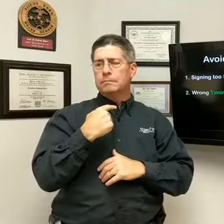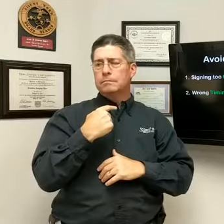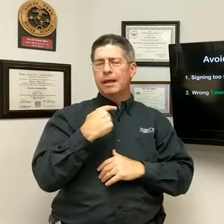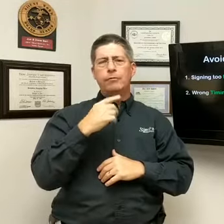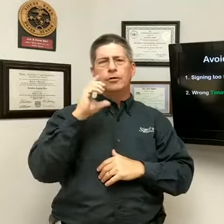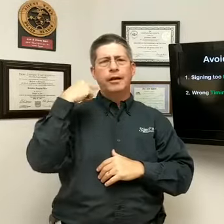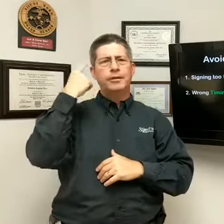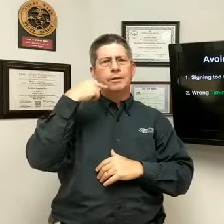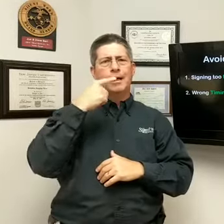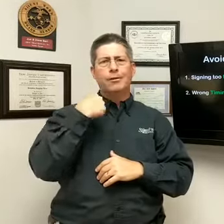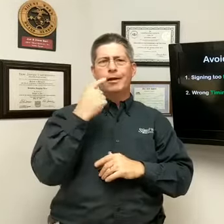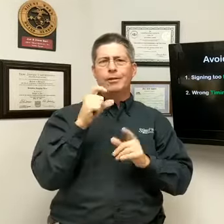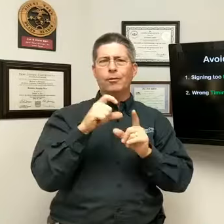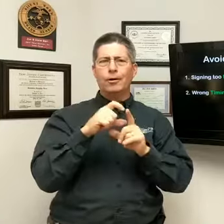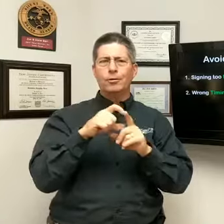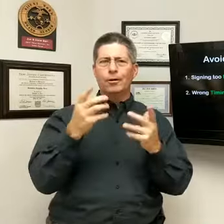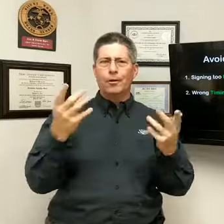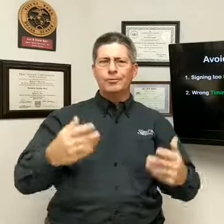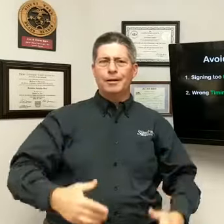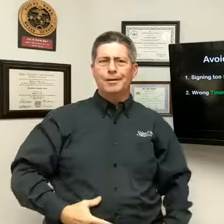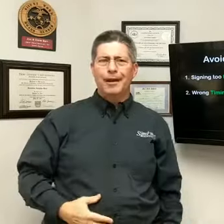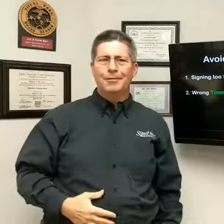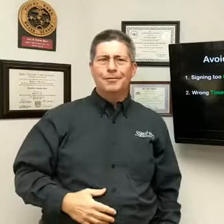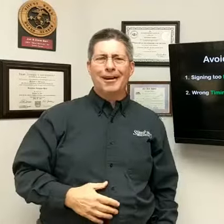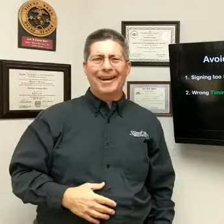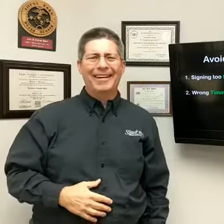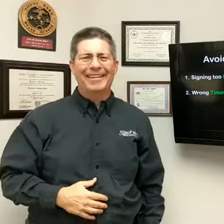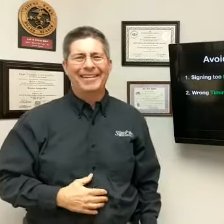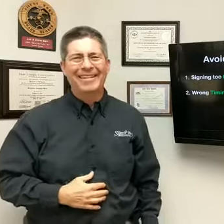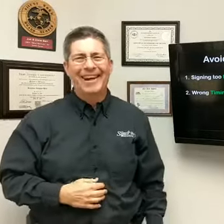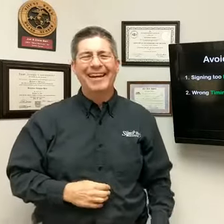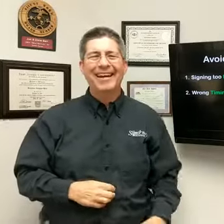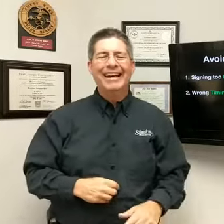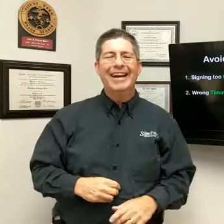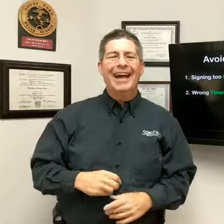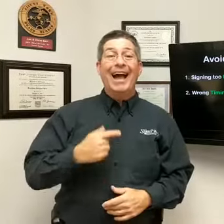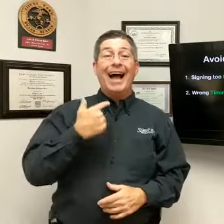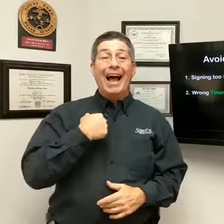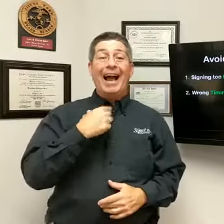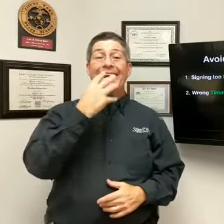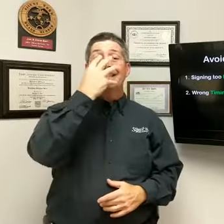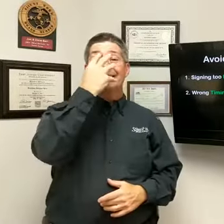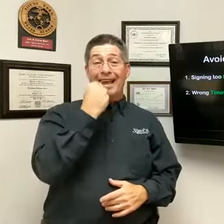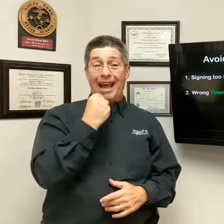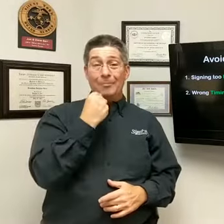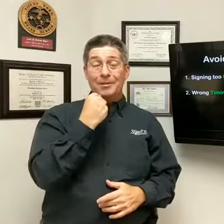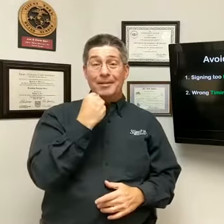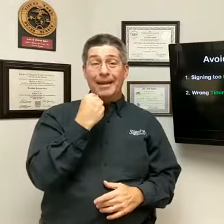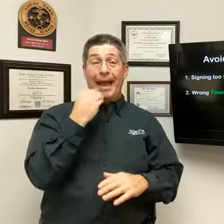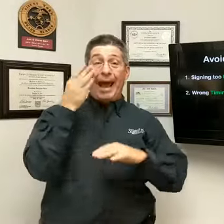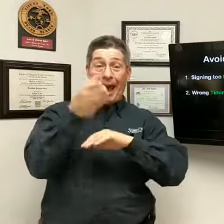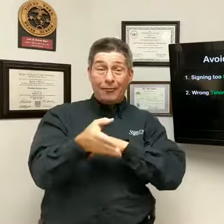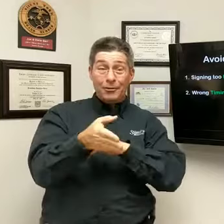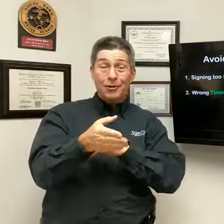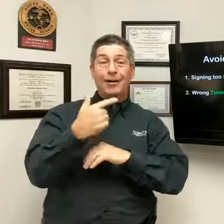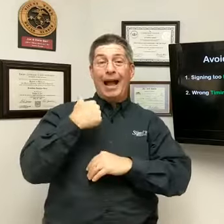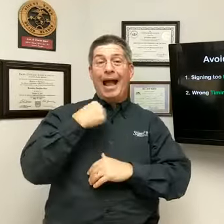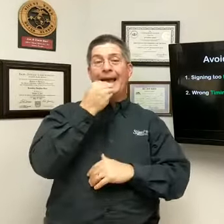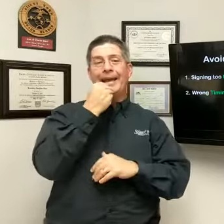that was crazy words, where it wasn't it? Yes, okay, okay. I slept after I ate. That's